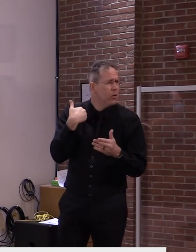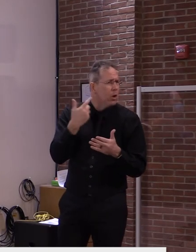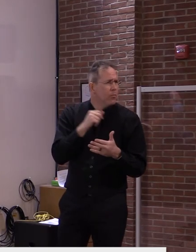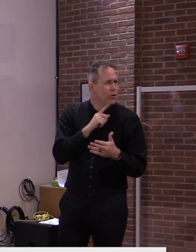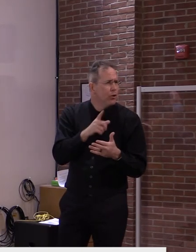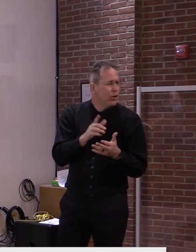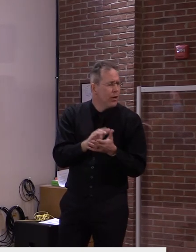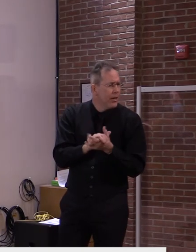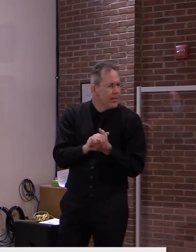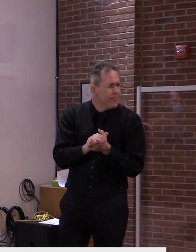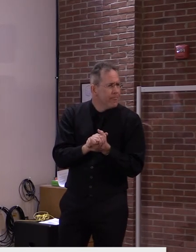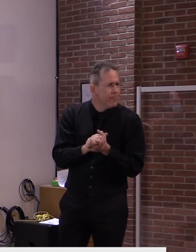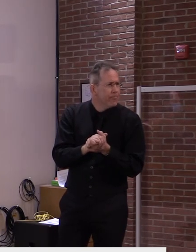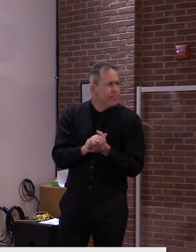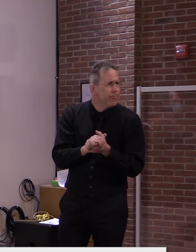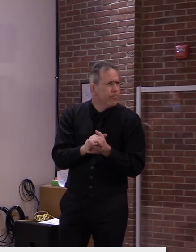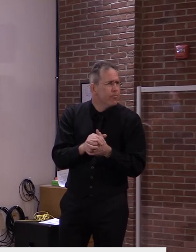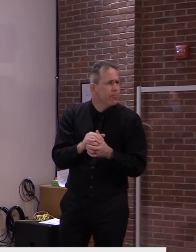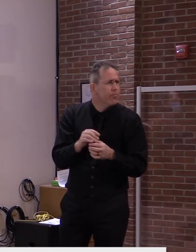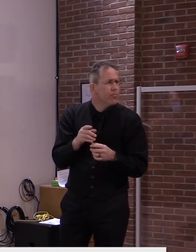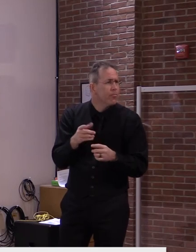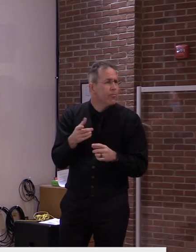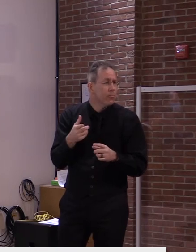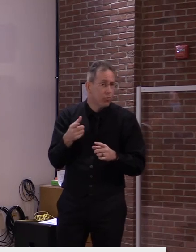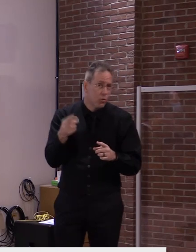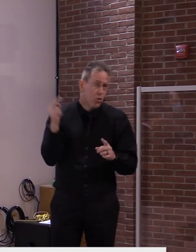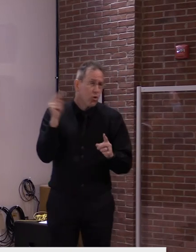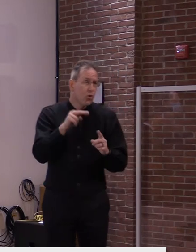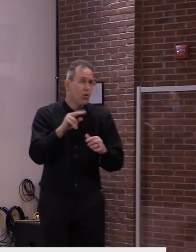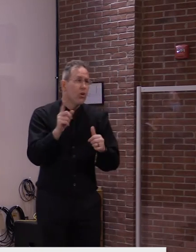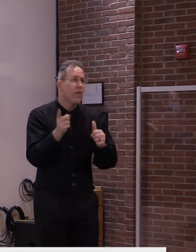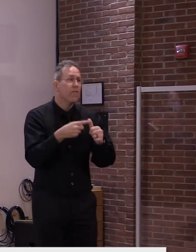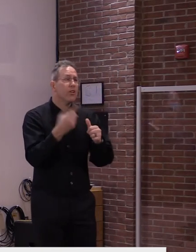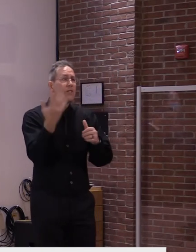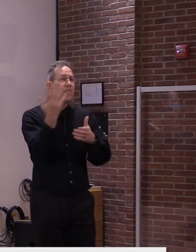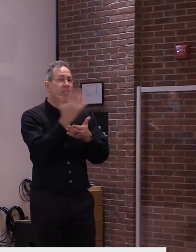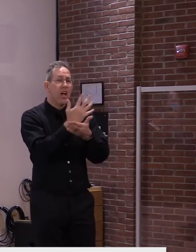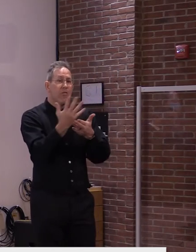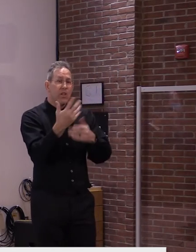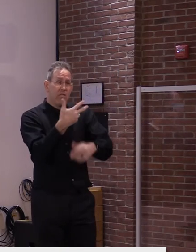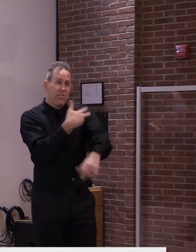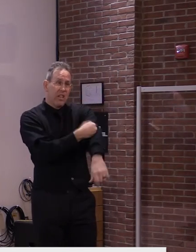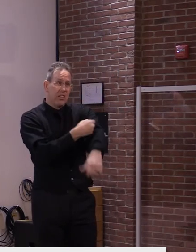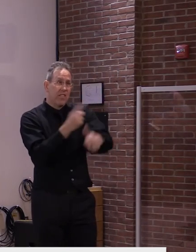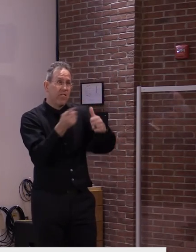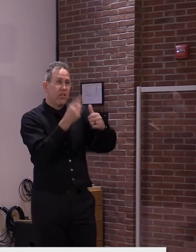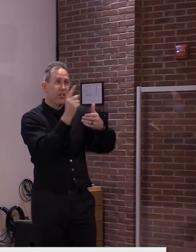at this first 5 weeks for initial doses, not to get through the bulk